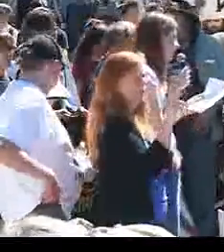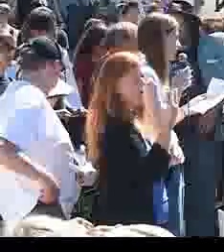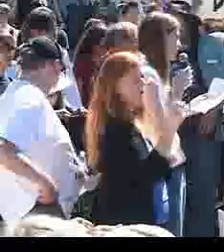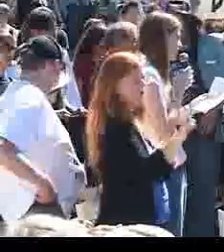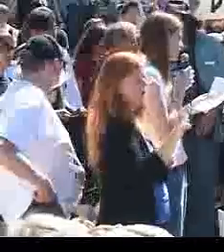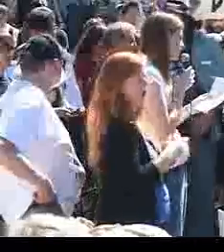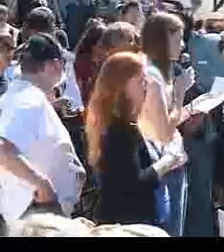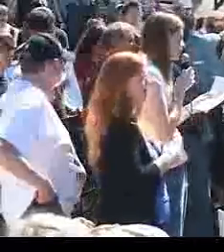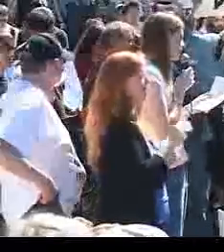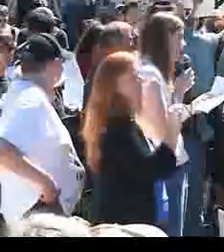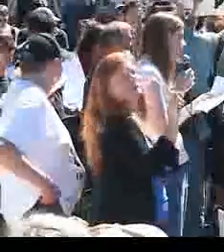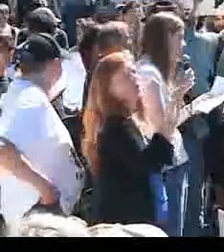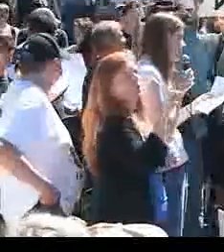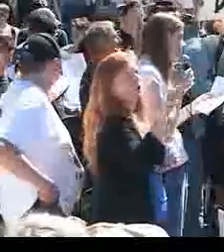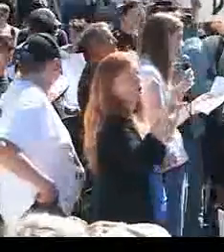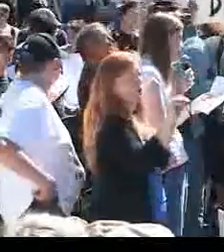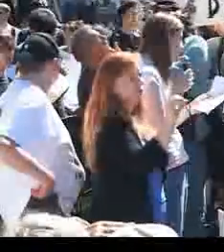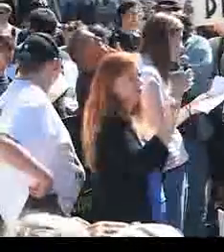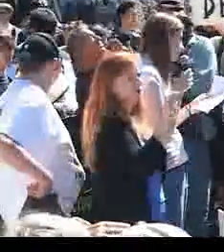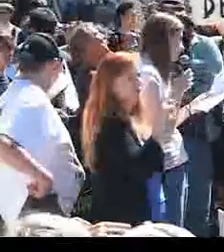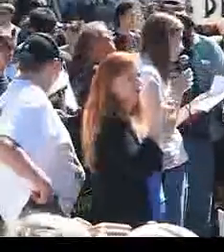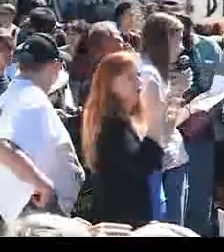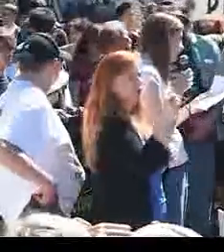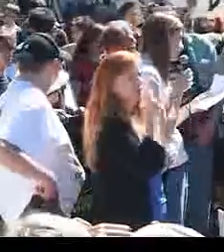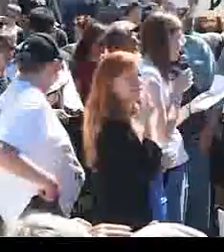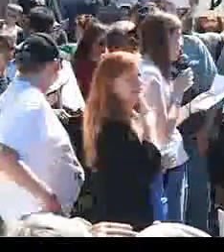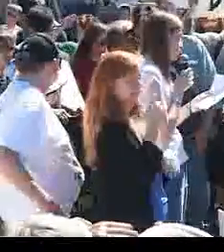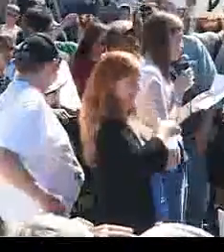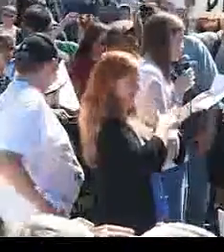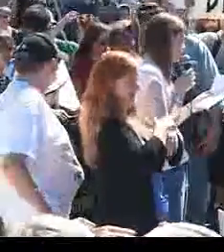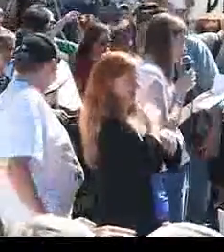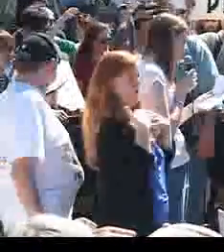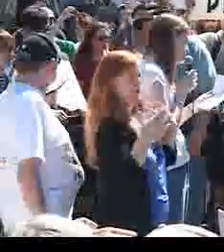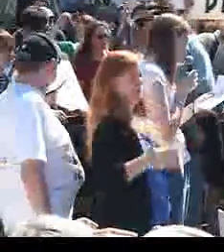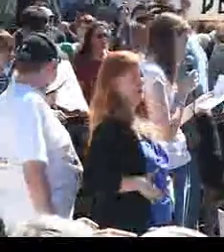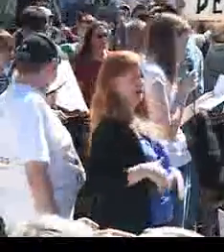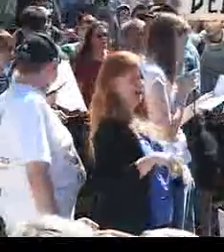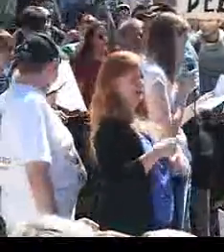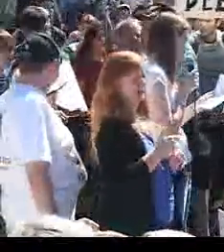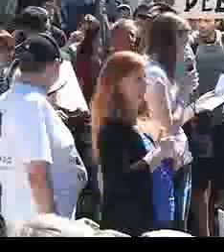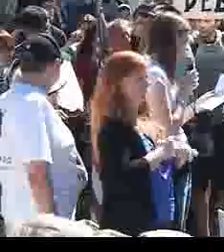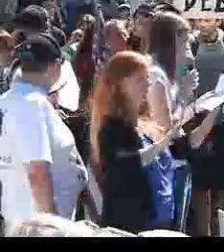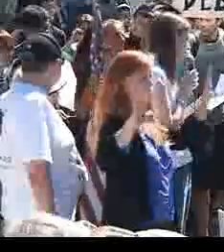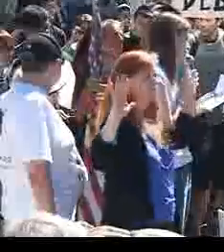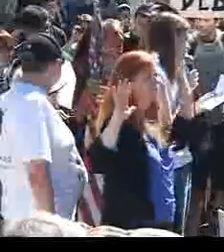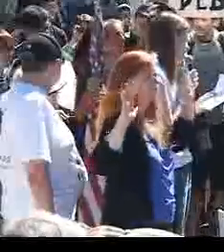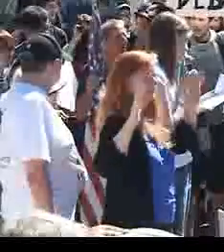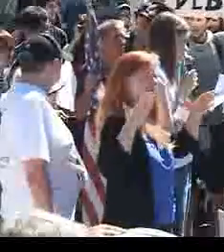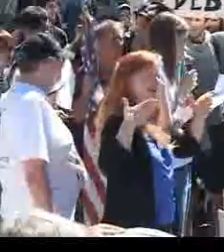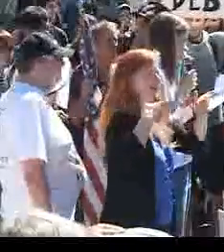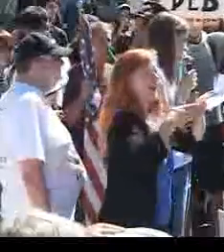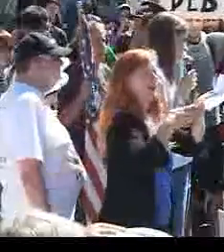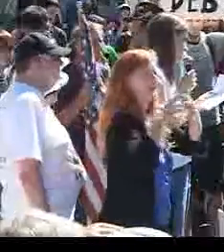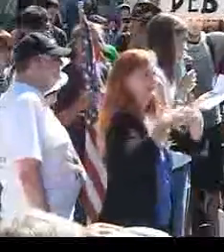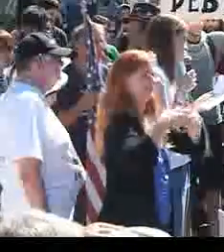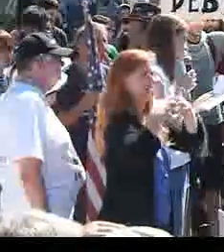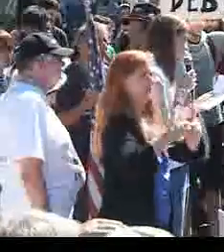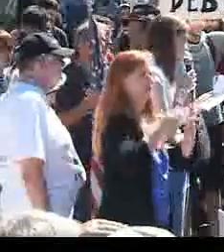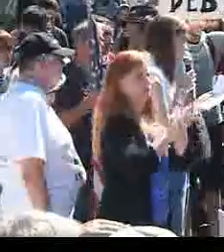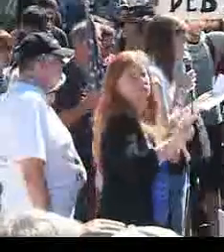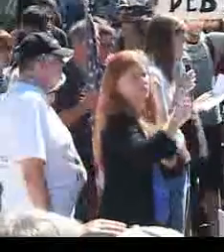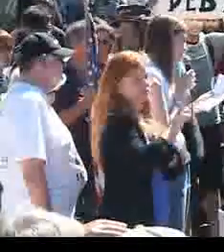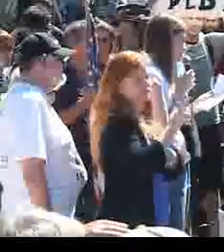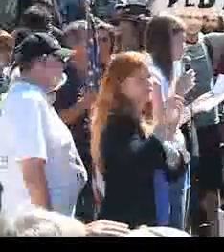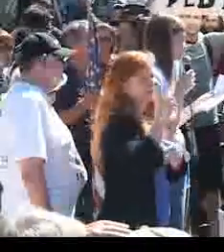Mario Savio said that there are times to put our bodies on the line, to put our bodies against the gears of the university.